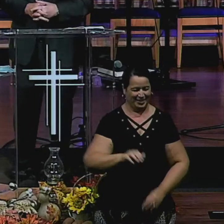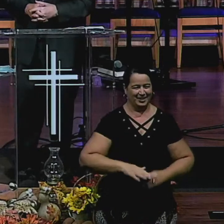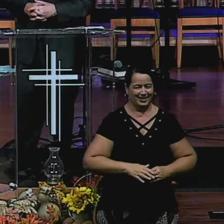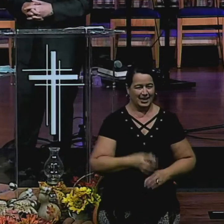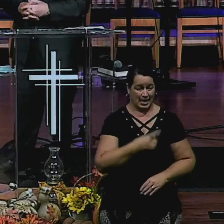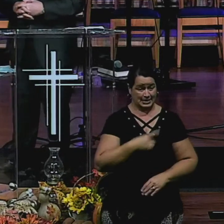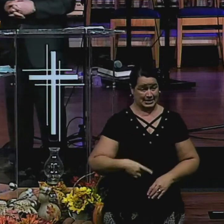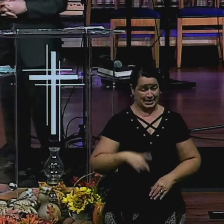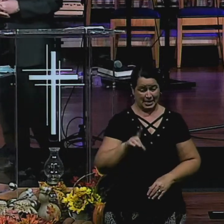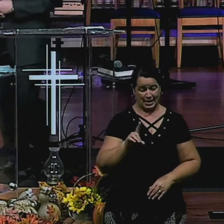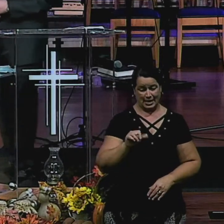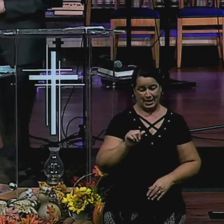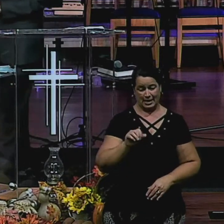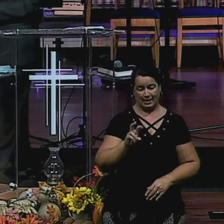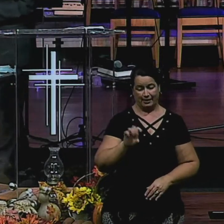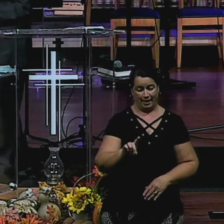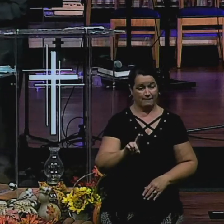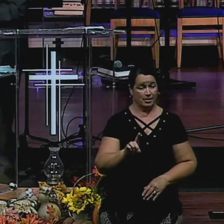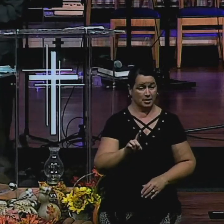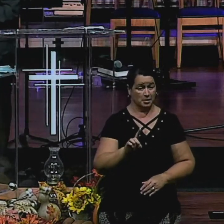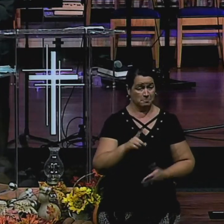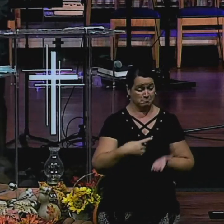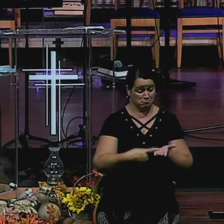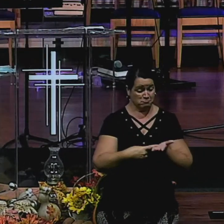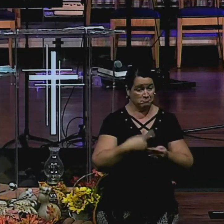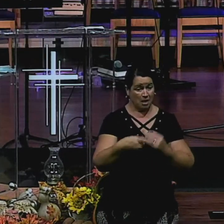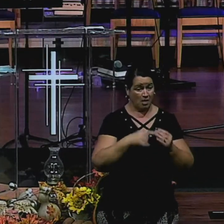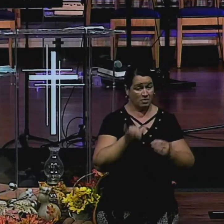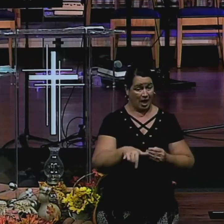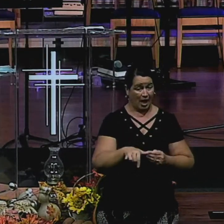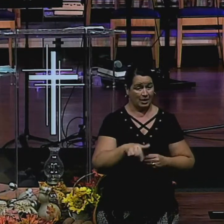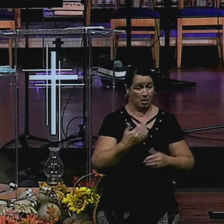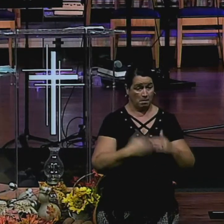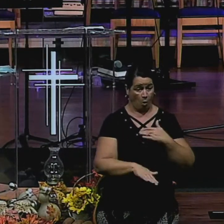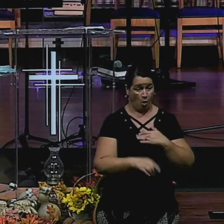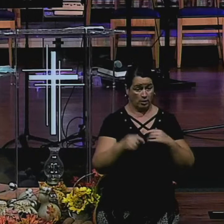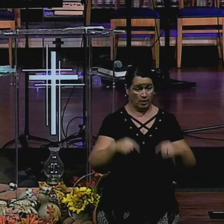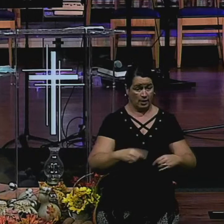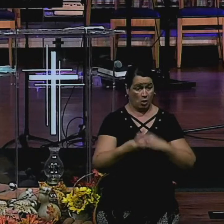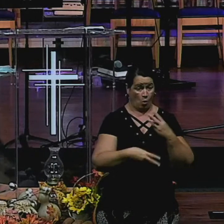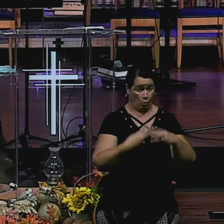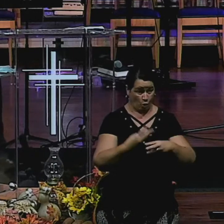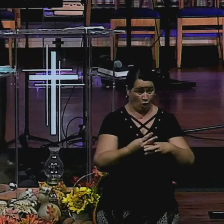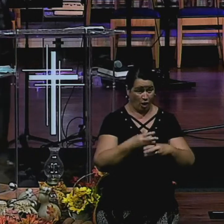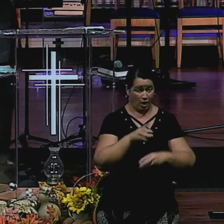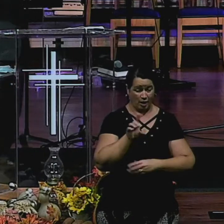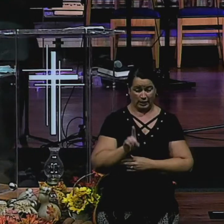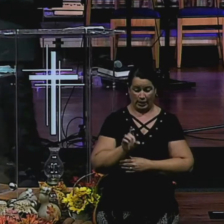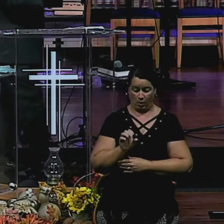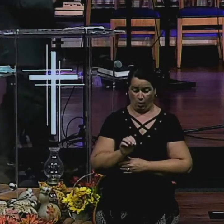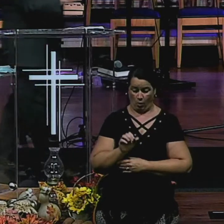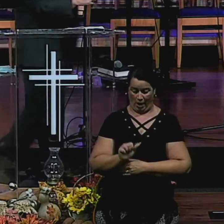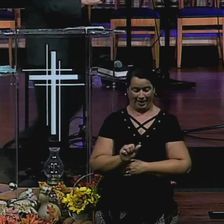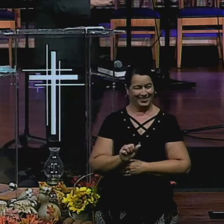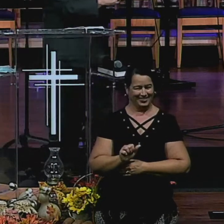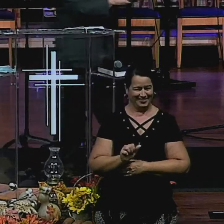David talked about that in the 51st Psalm. We are born into this world. And in fact, every one of you was DOA. You